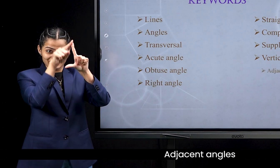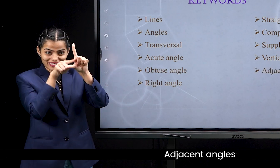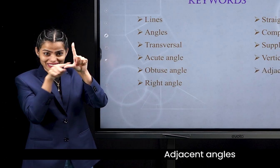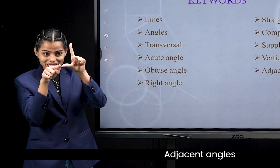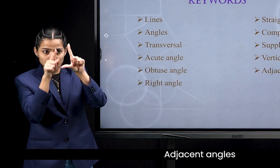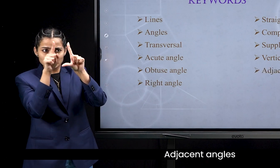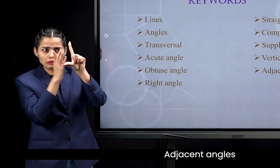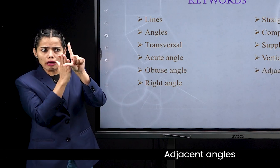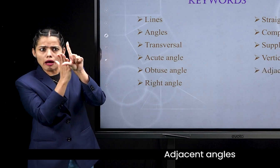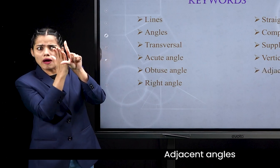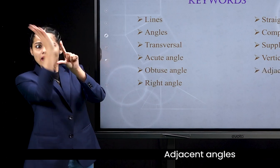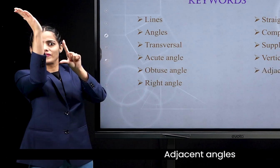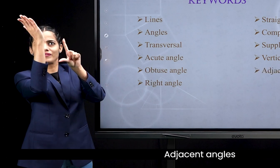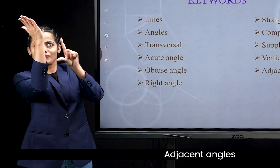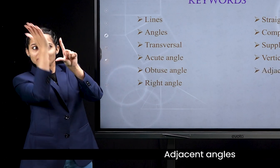adjacent angles.